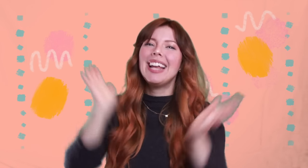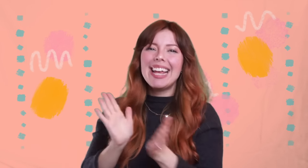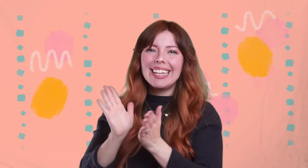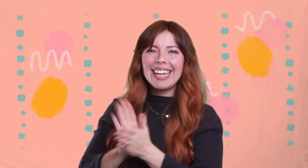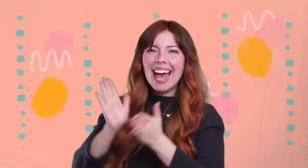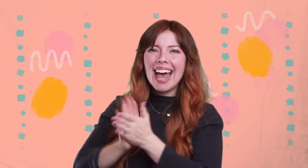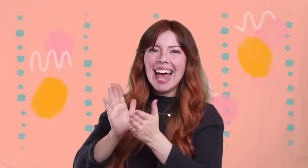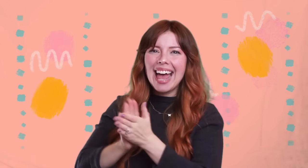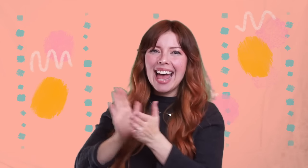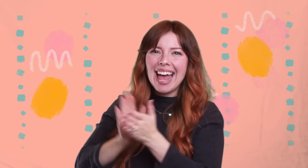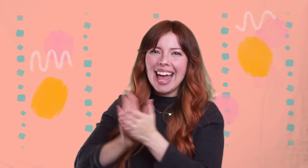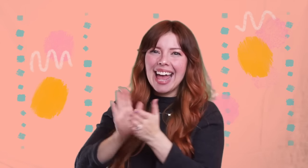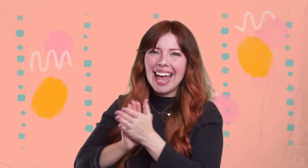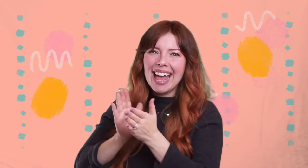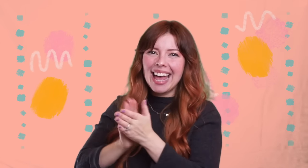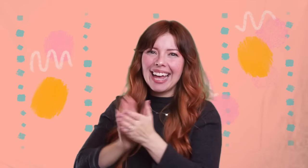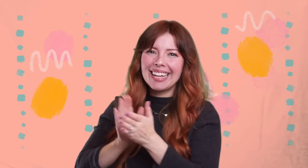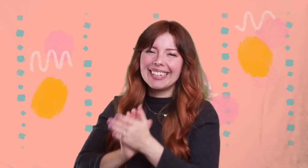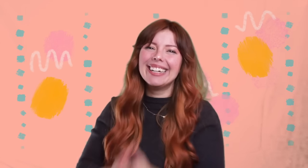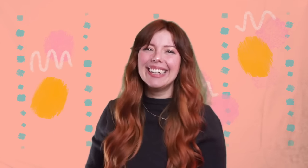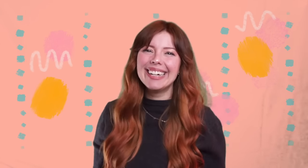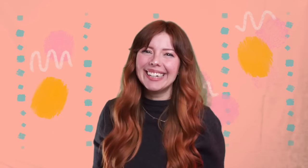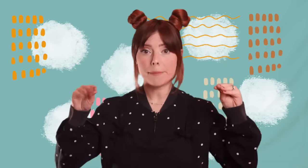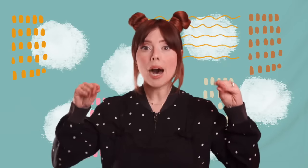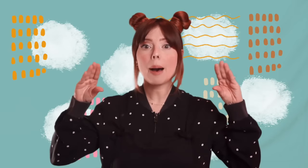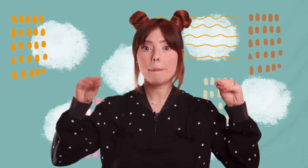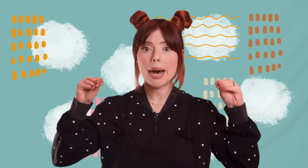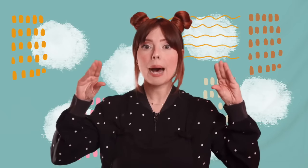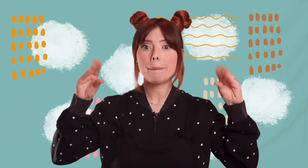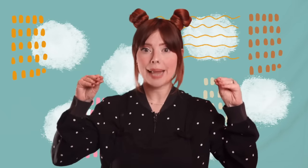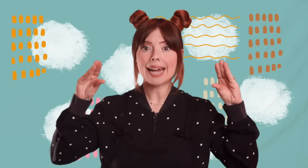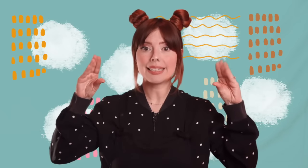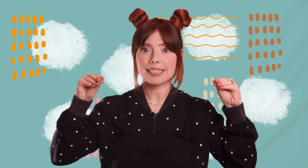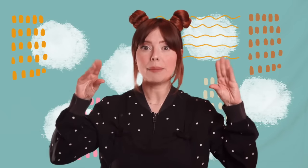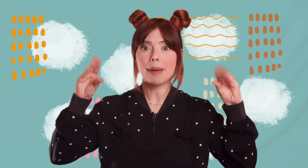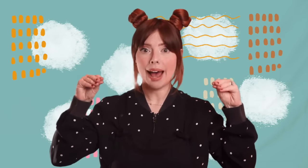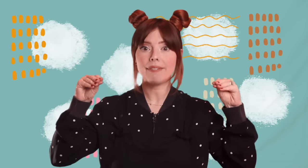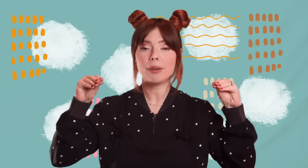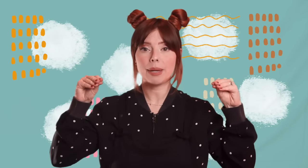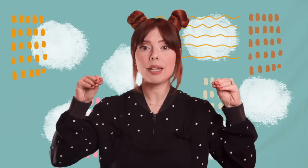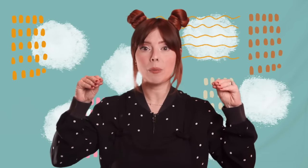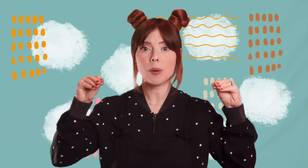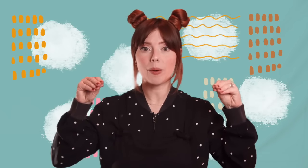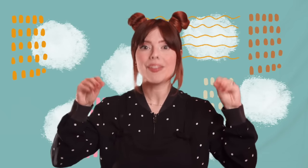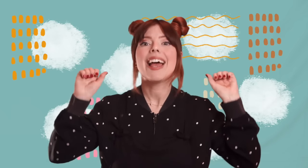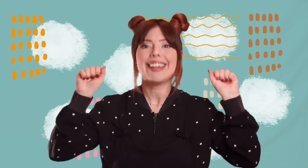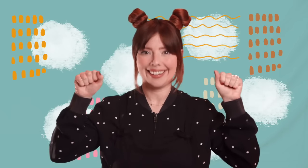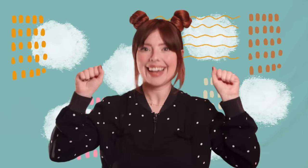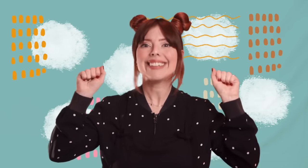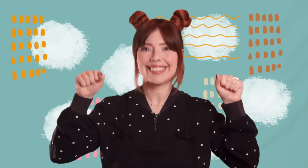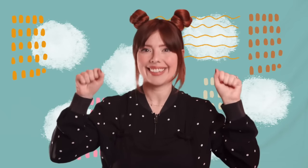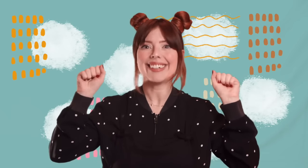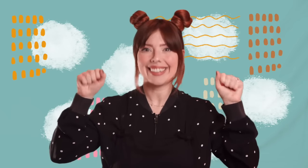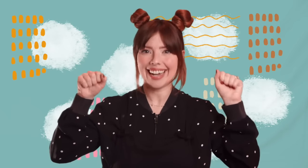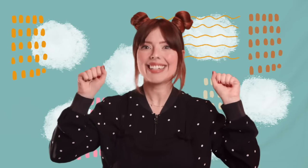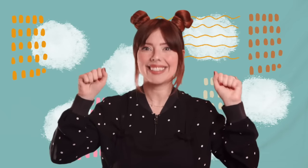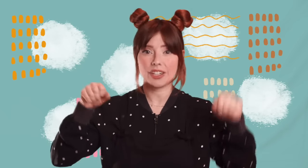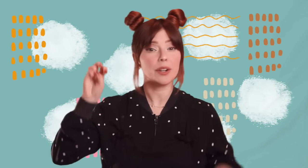baby. Yay! Ba ba black sheep, have you any wool? Yes, sir,